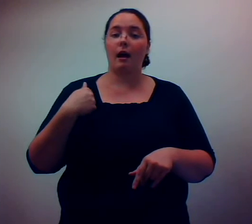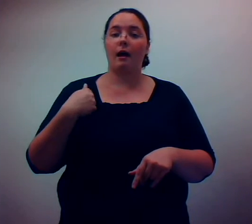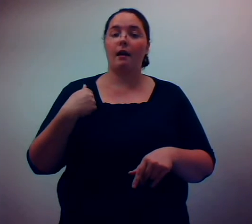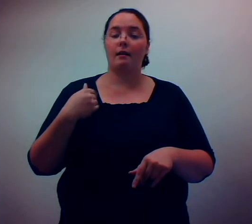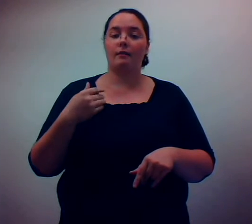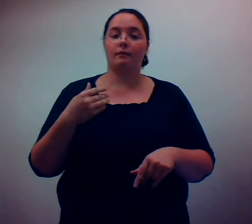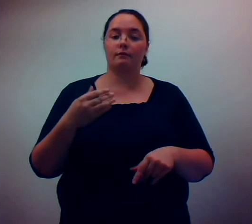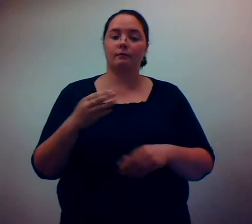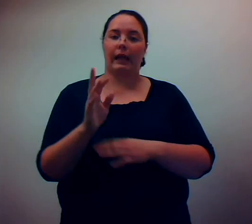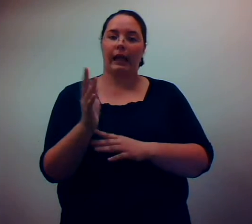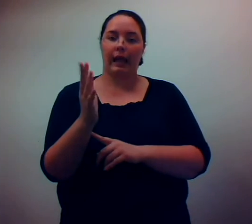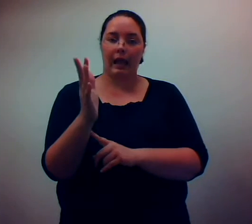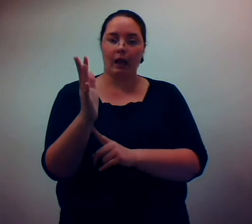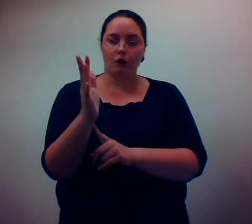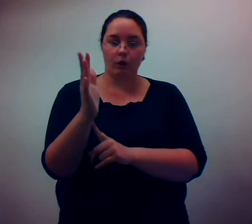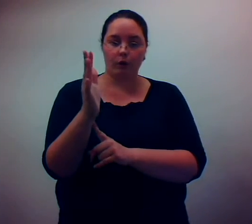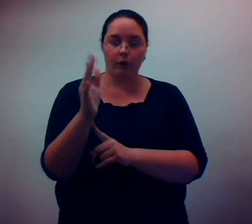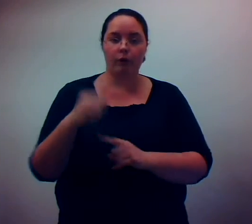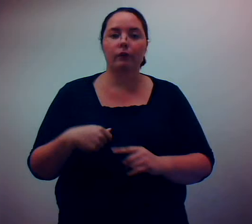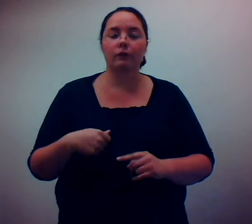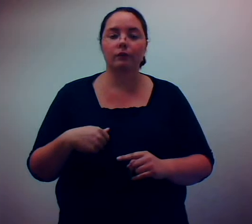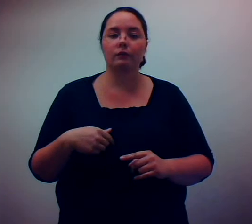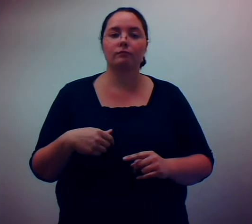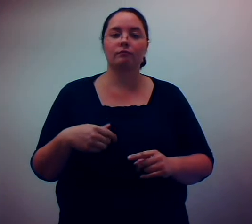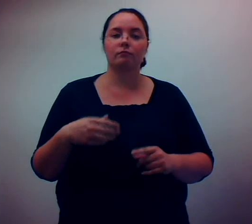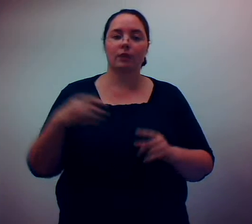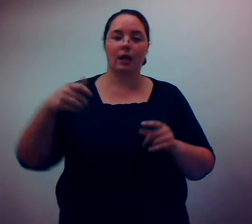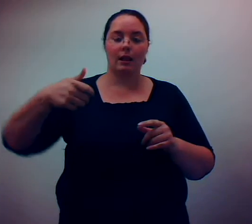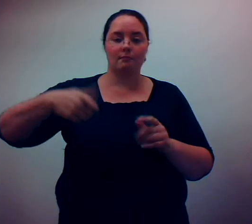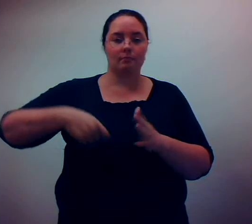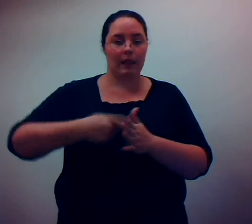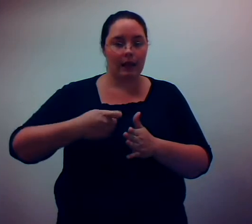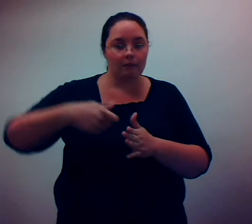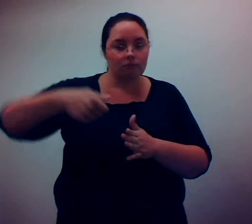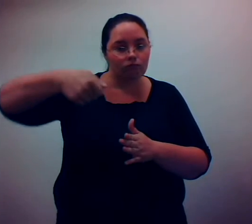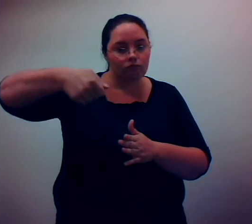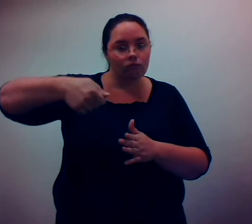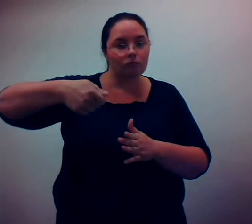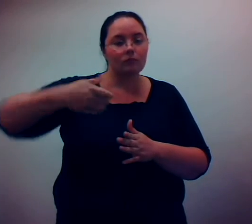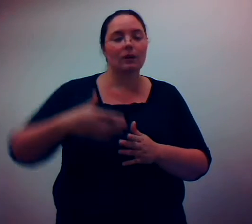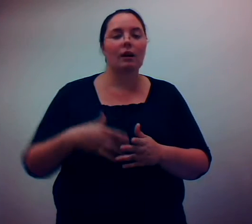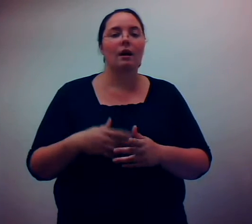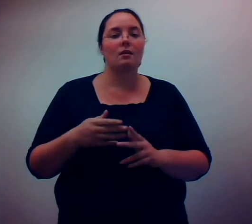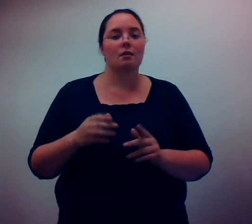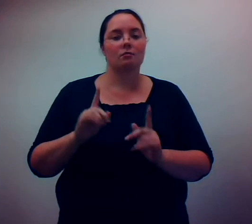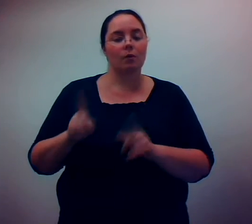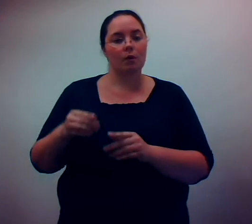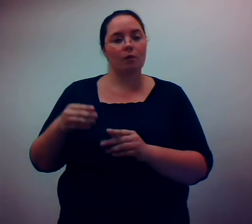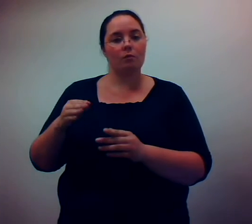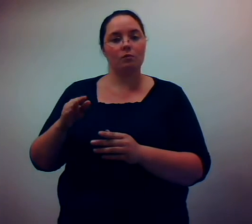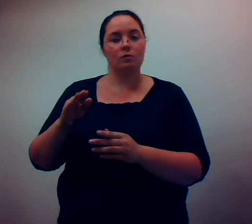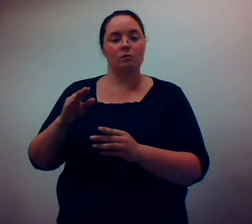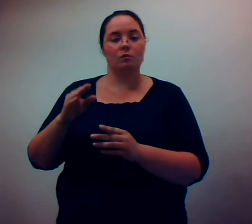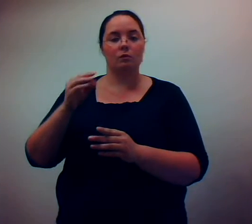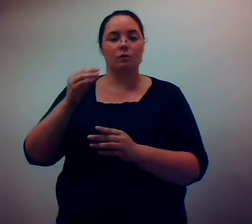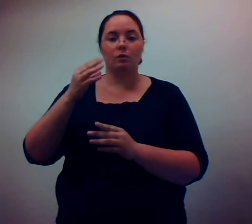In the bedroom, we had beautiful pottery, jug and water, a water jug to wash with instead of